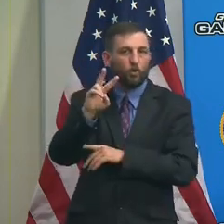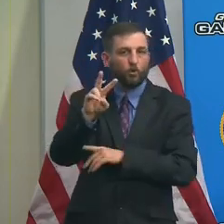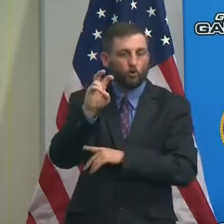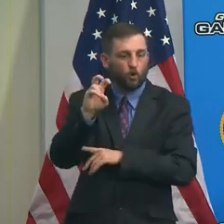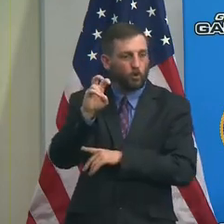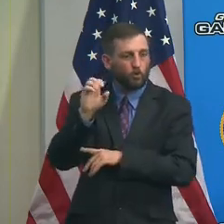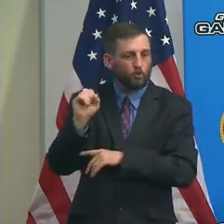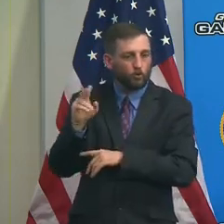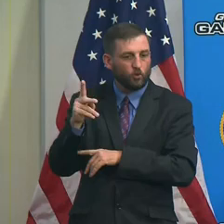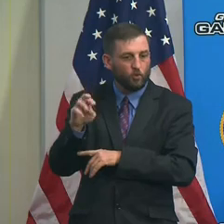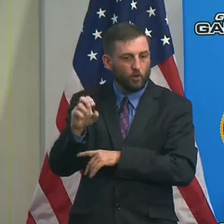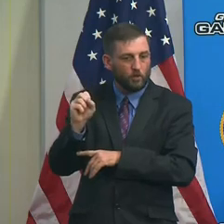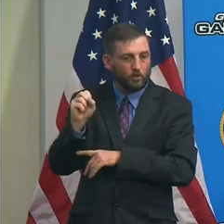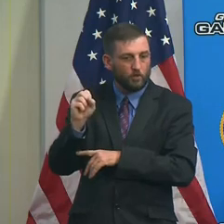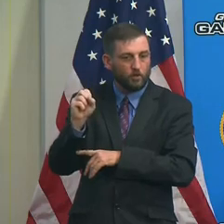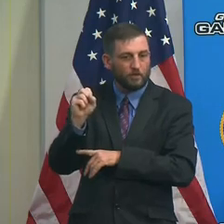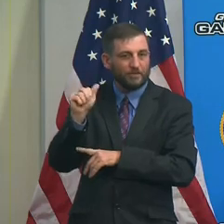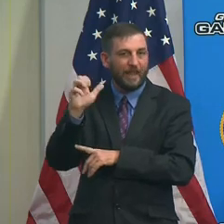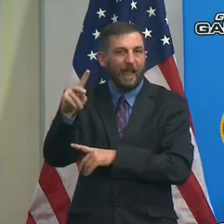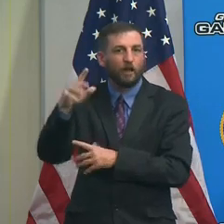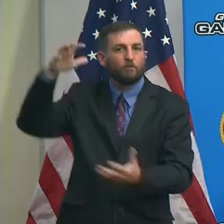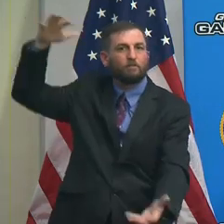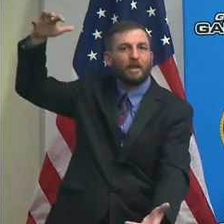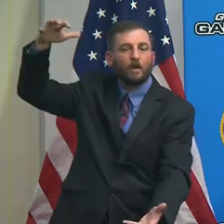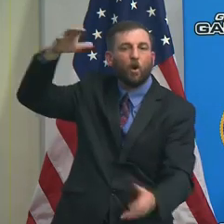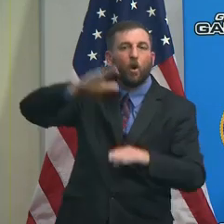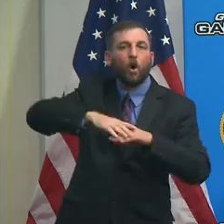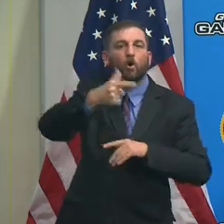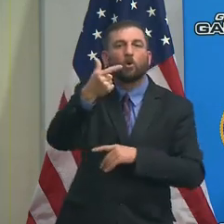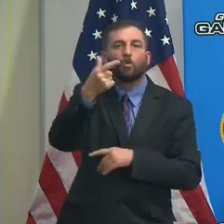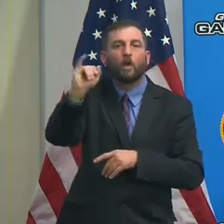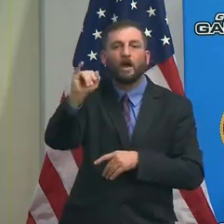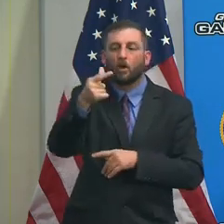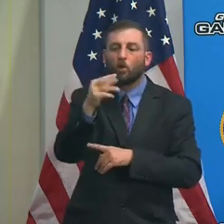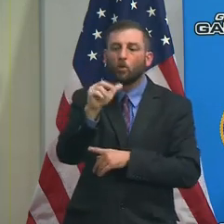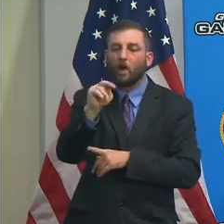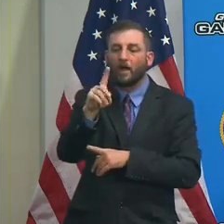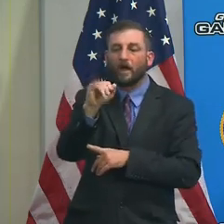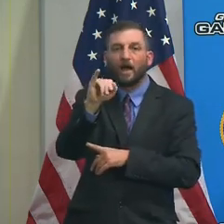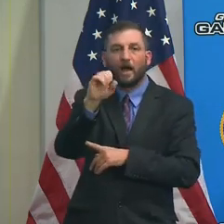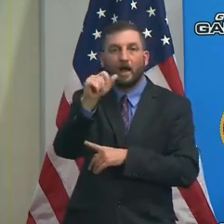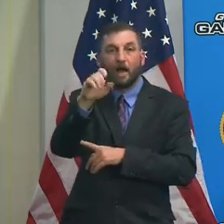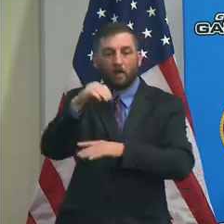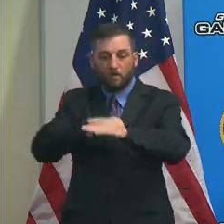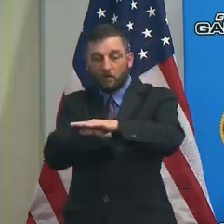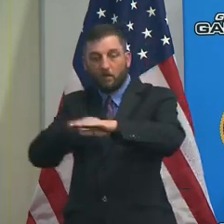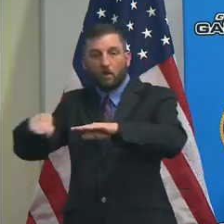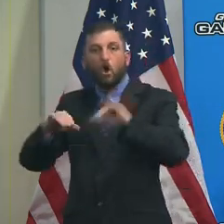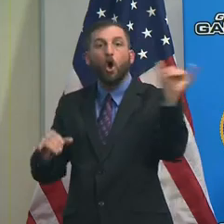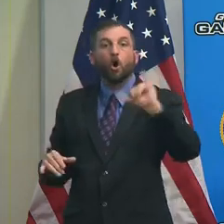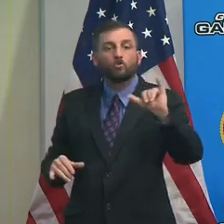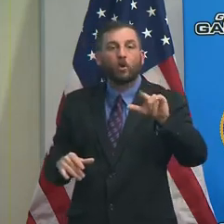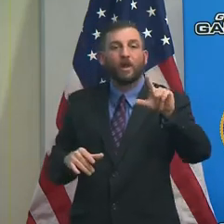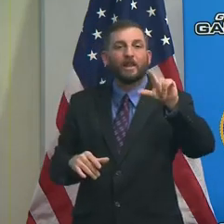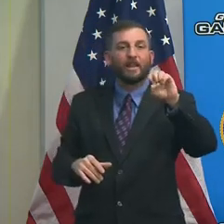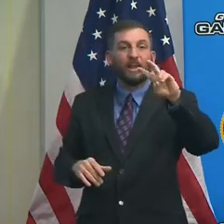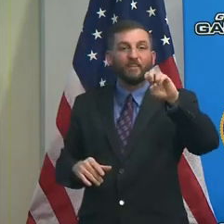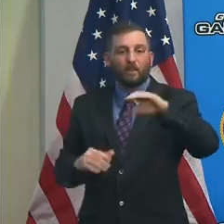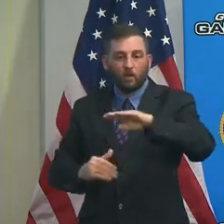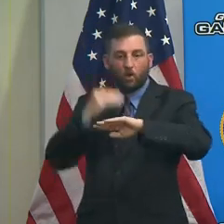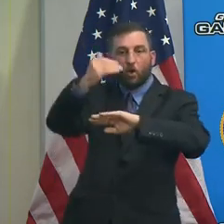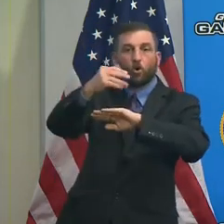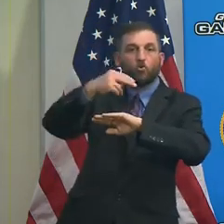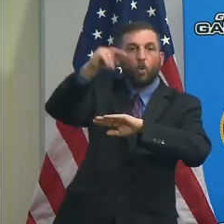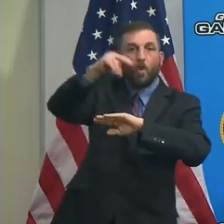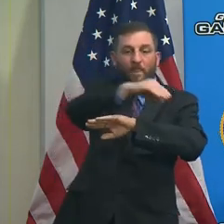sacks on the island of Grand Isle on the southwest side. But they're also raising the levy on the north side of